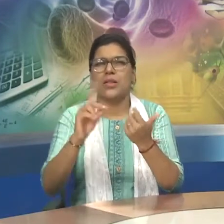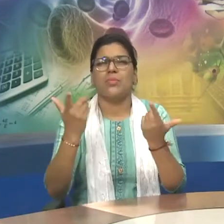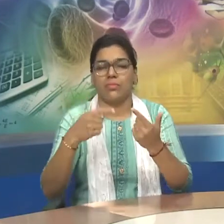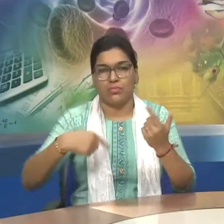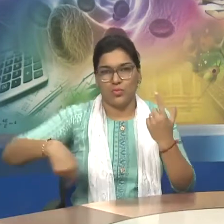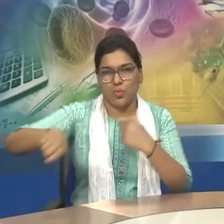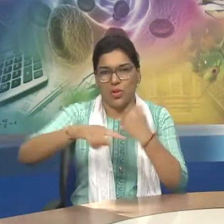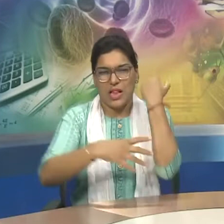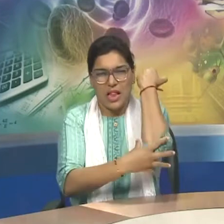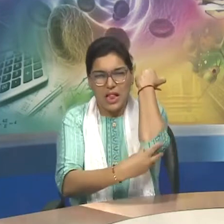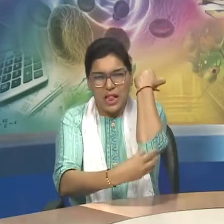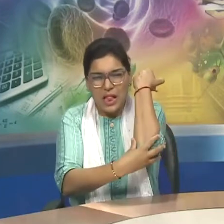childhood.